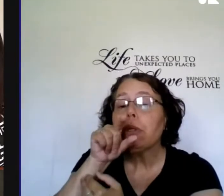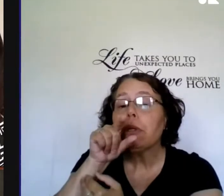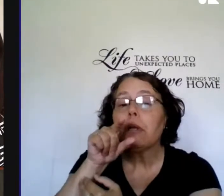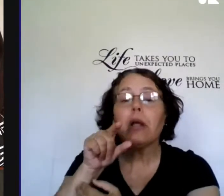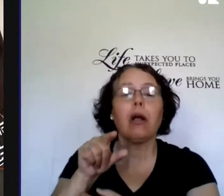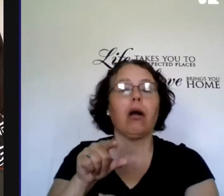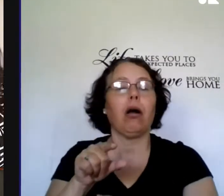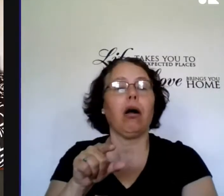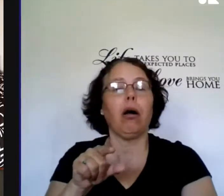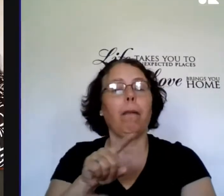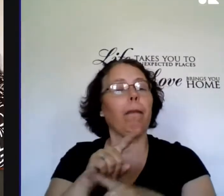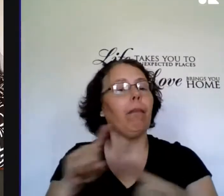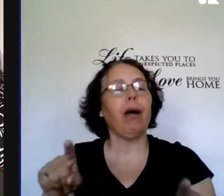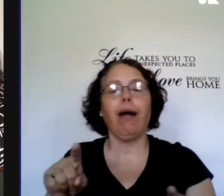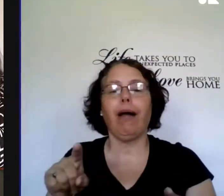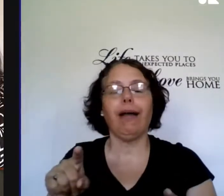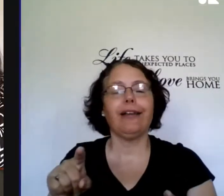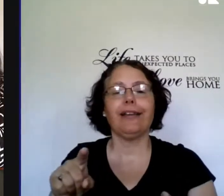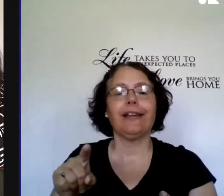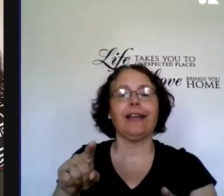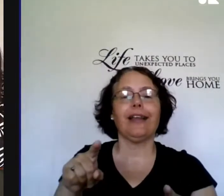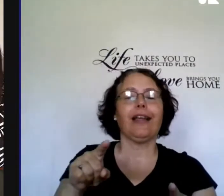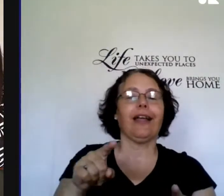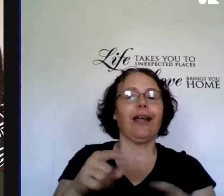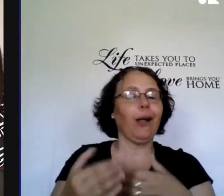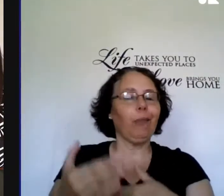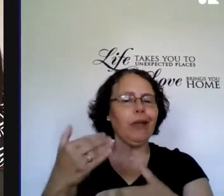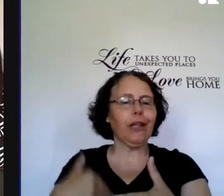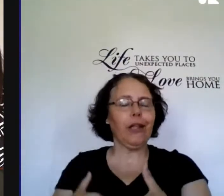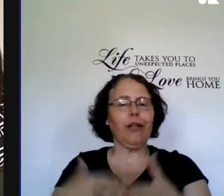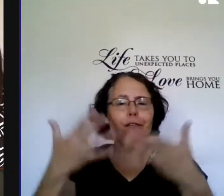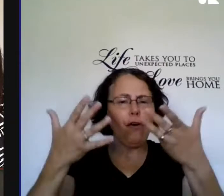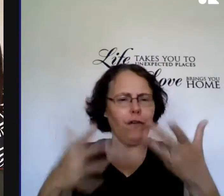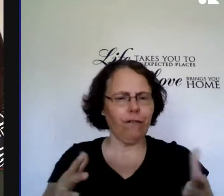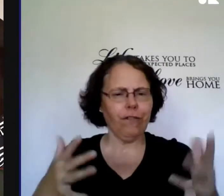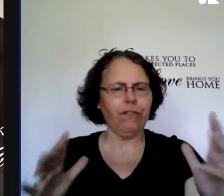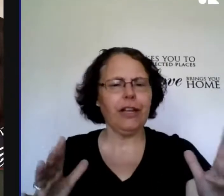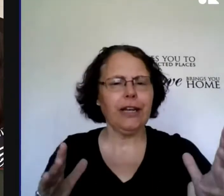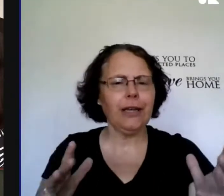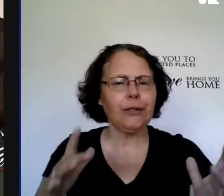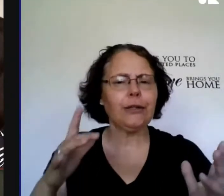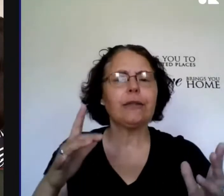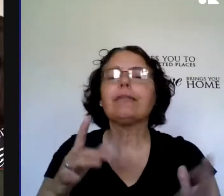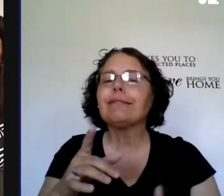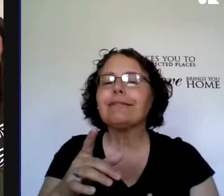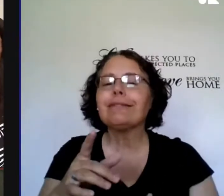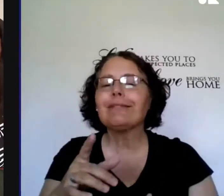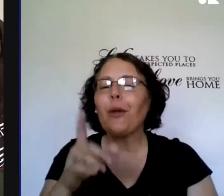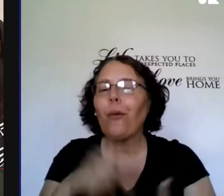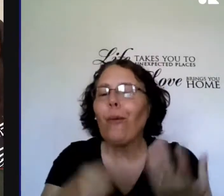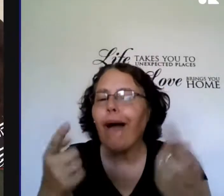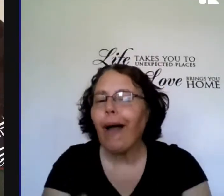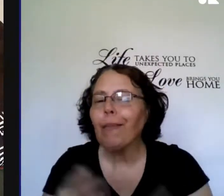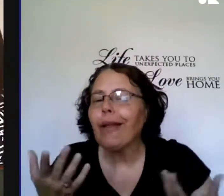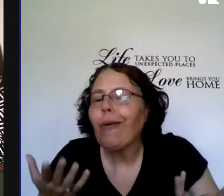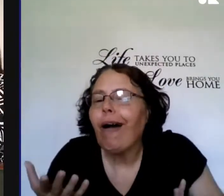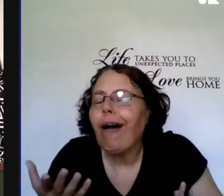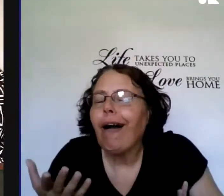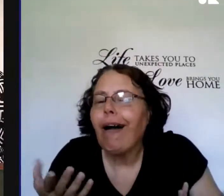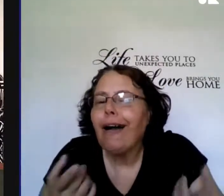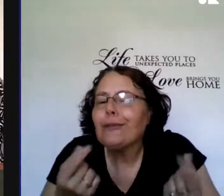can finish, do you know what's going to happen? What's the chick going to